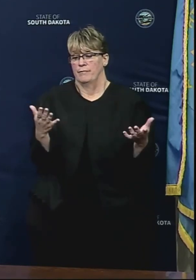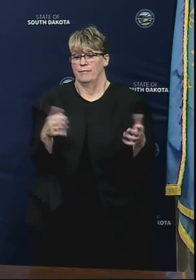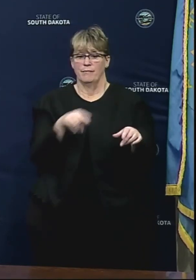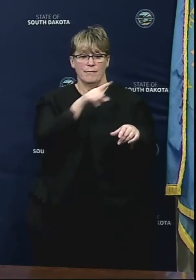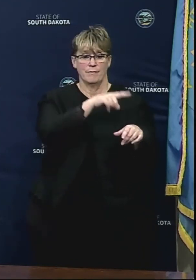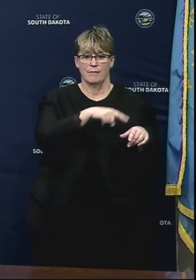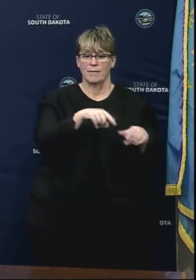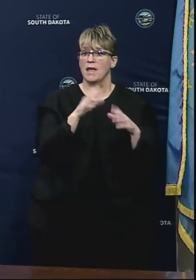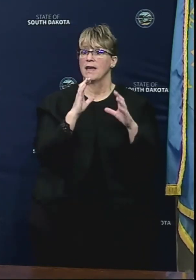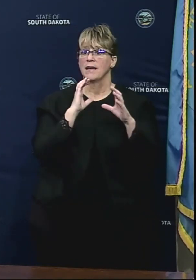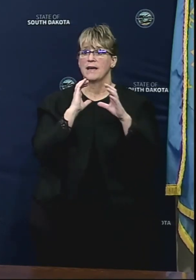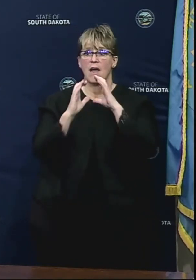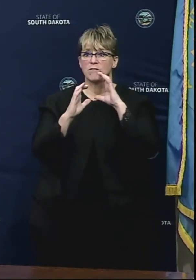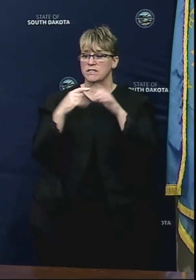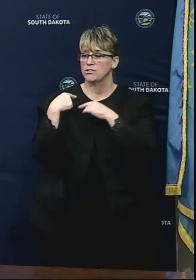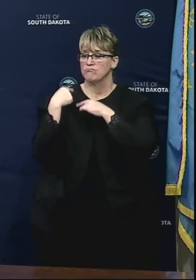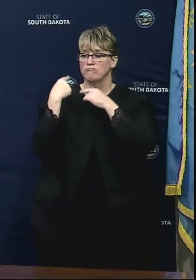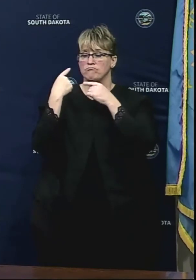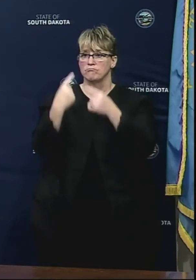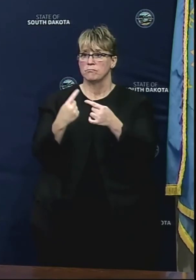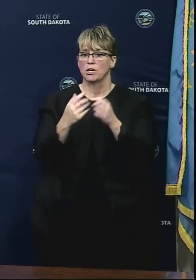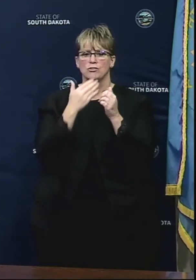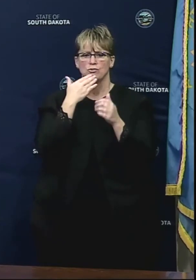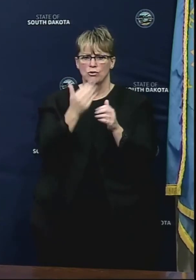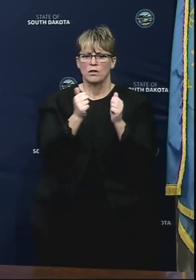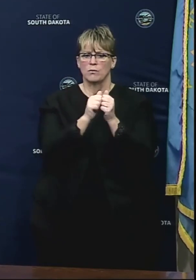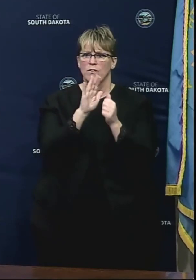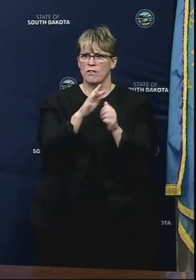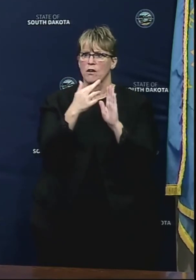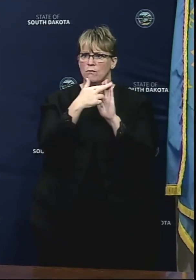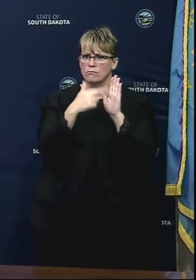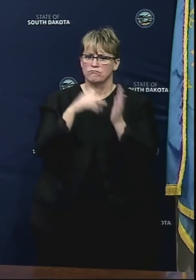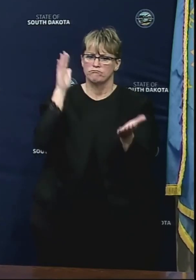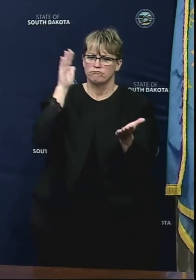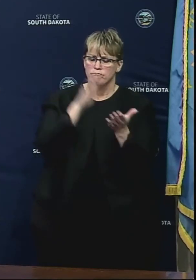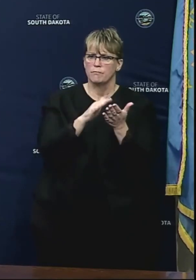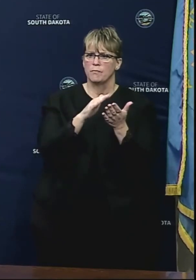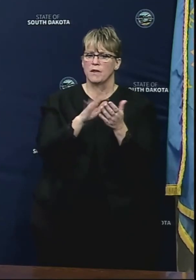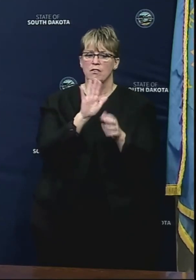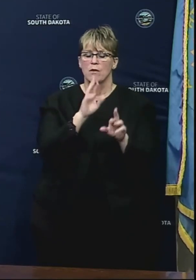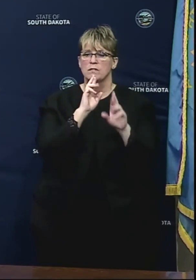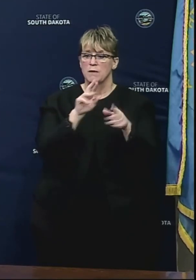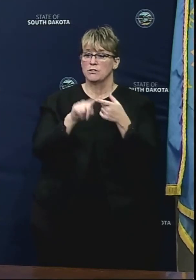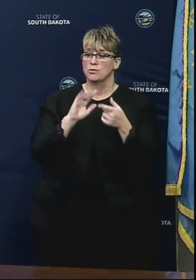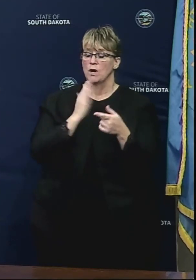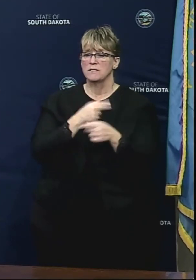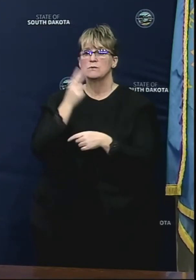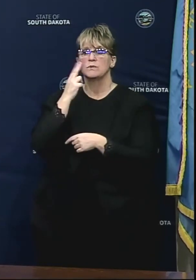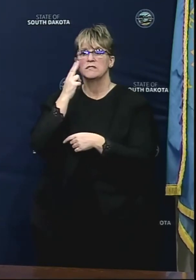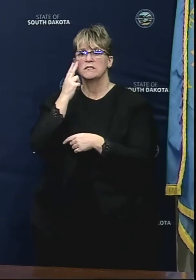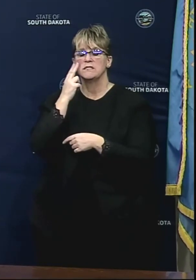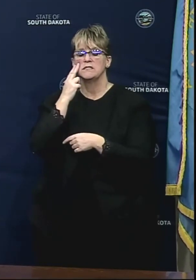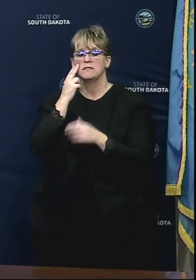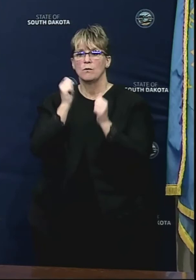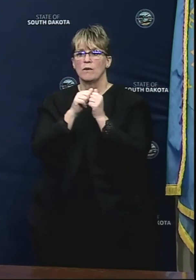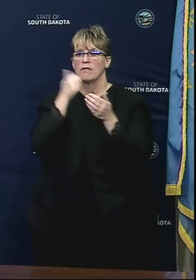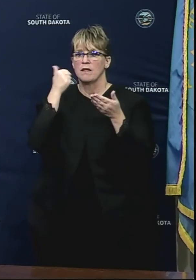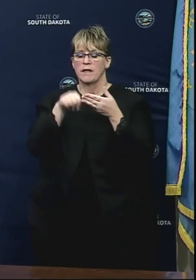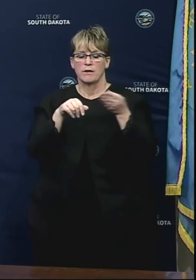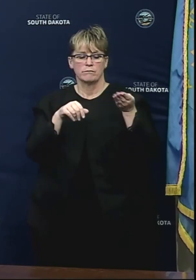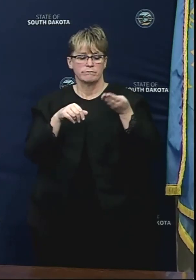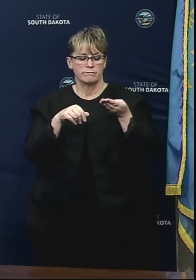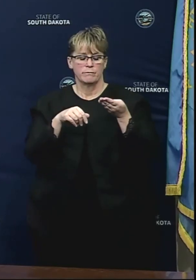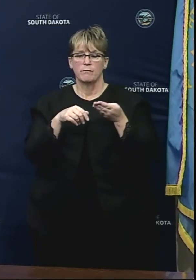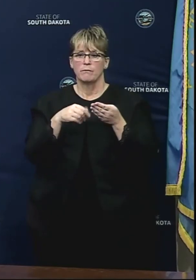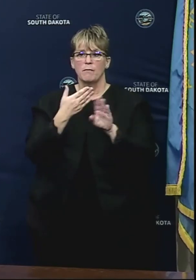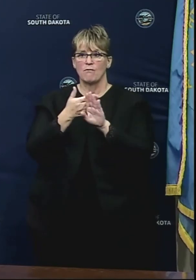Our conversations previously had gone well with their mitigation measures and also their response to us. We'll see how they respond to the letter before we speculate